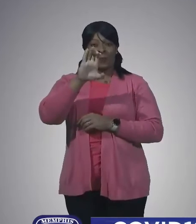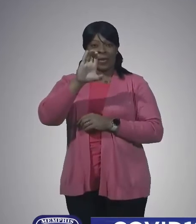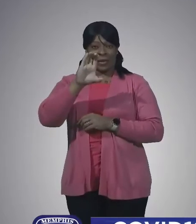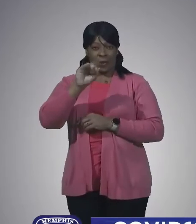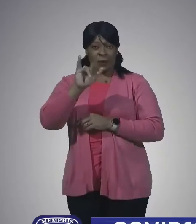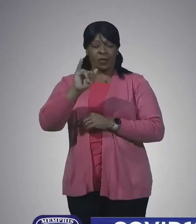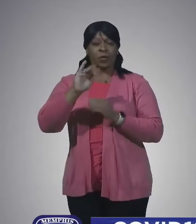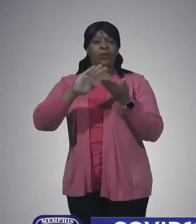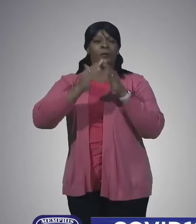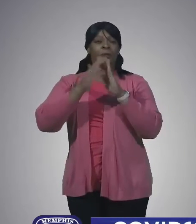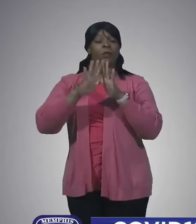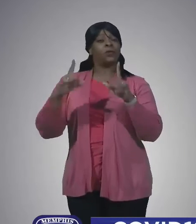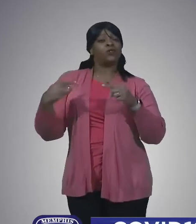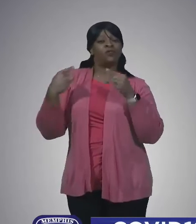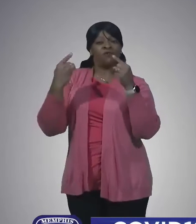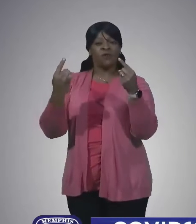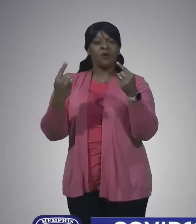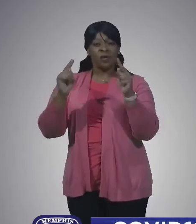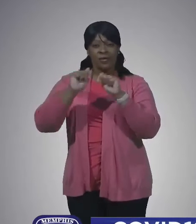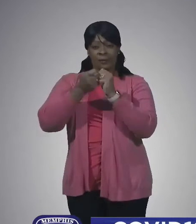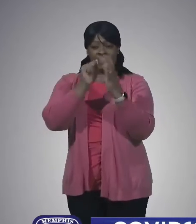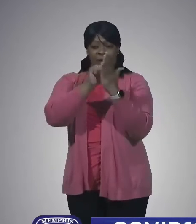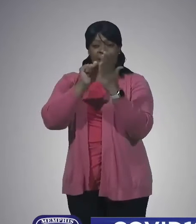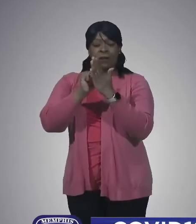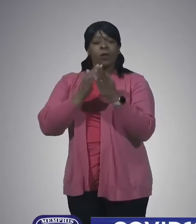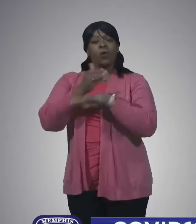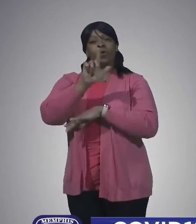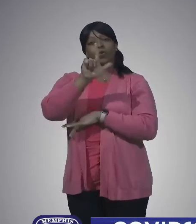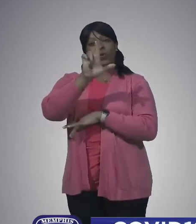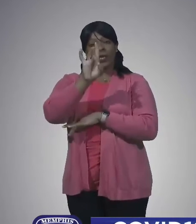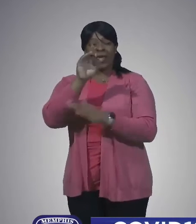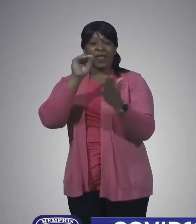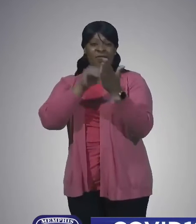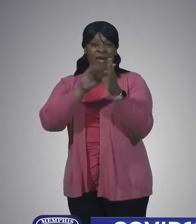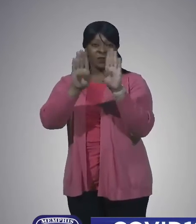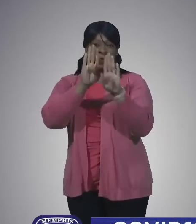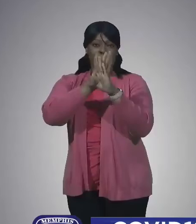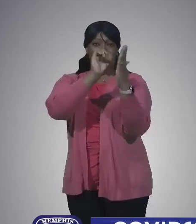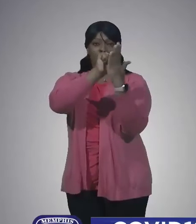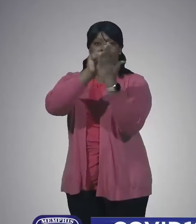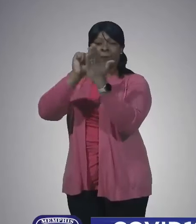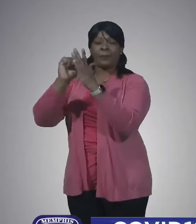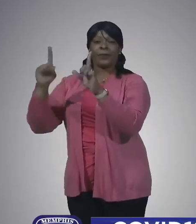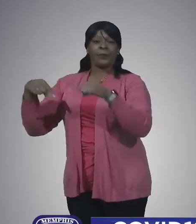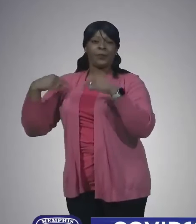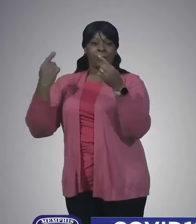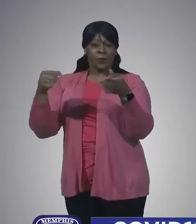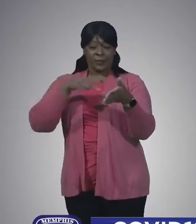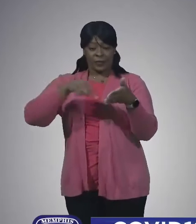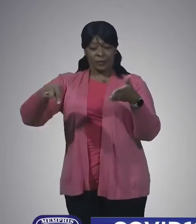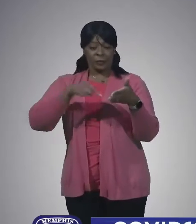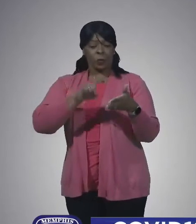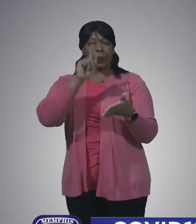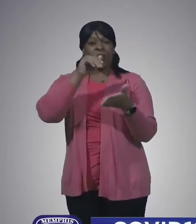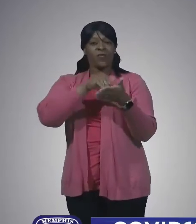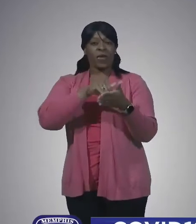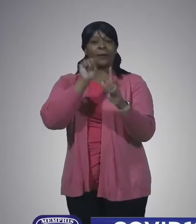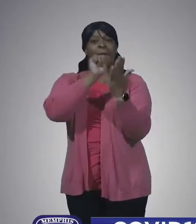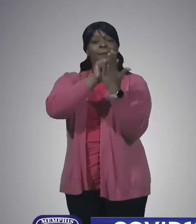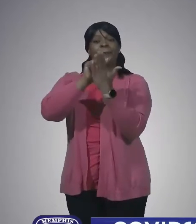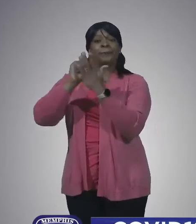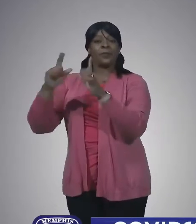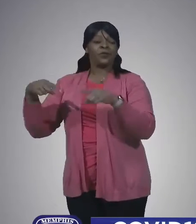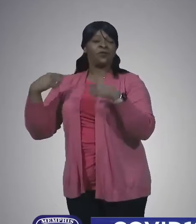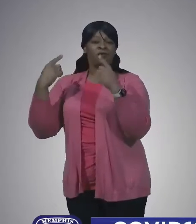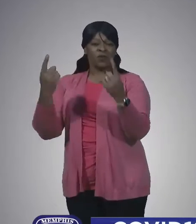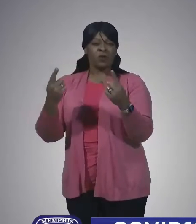community. So far, the team has knocked on over 28,000 doors. So far this week, a little over 1,000 doors they've knocked on. And we've